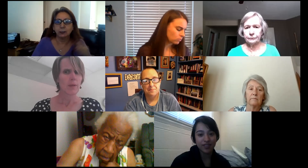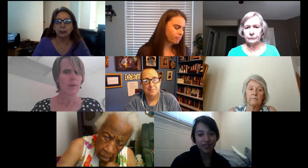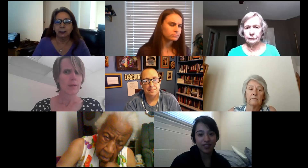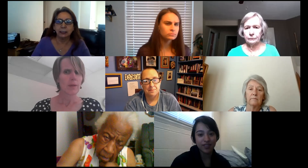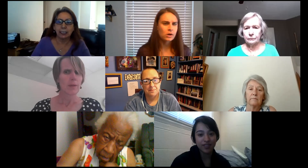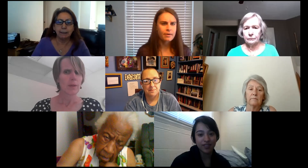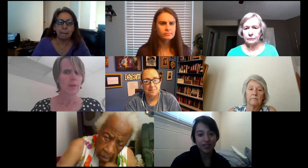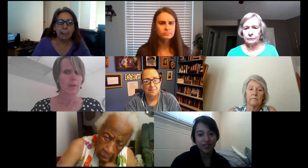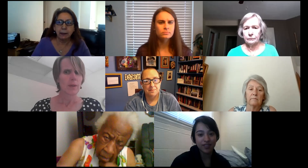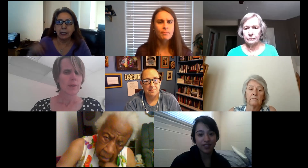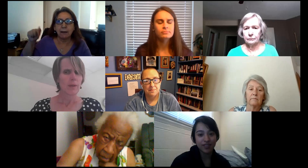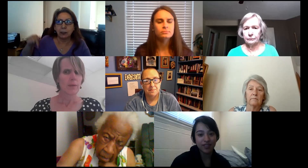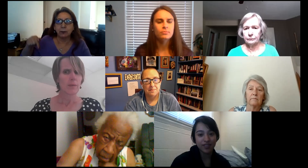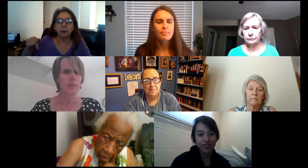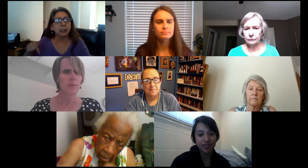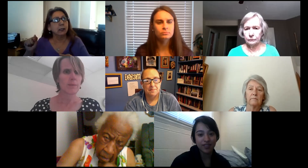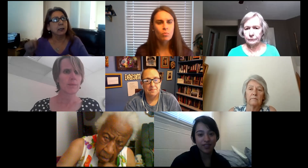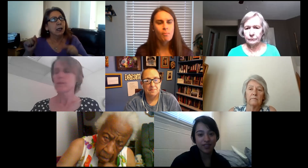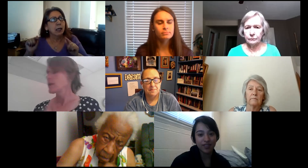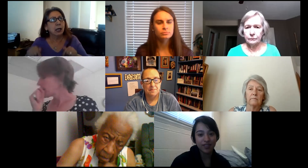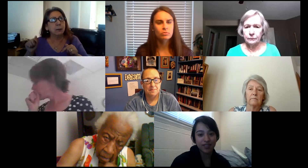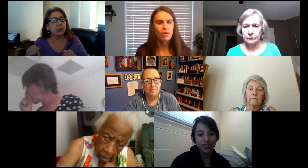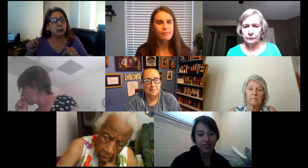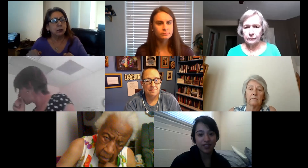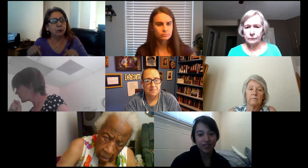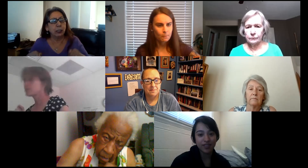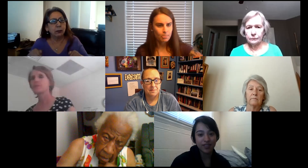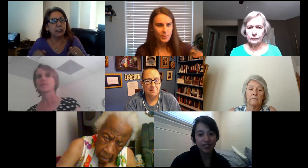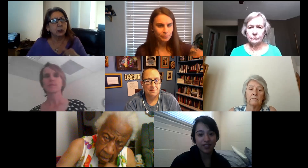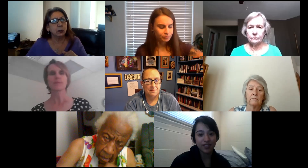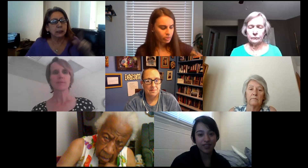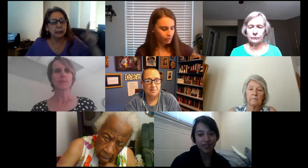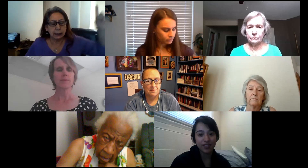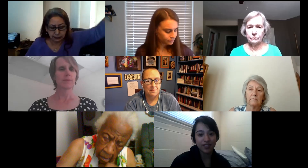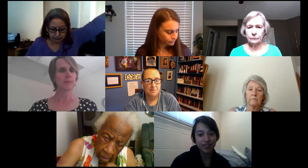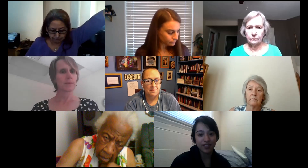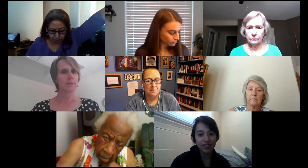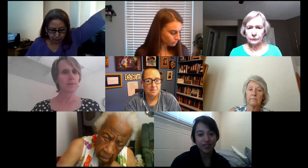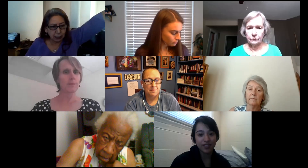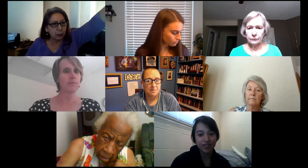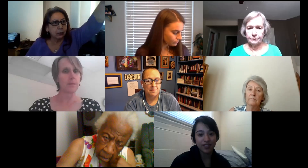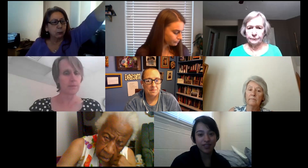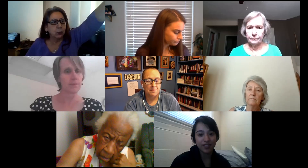was Hillside. They have here the elementary school for hearing Las Cruces is that one on road.